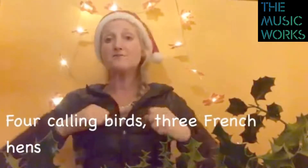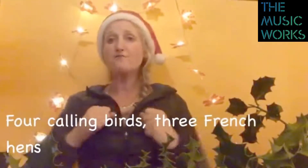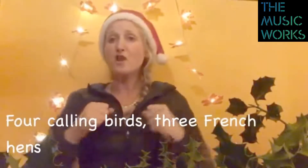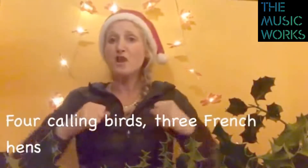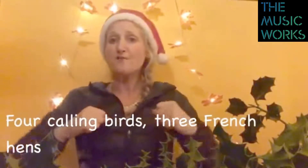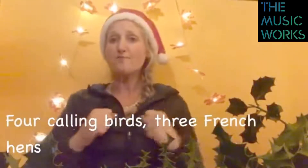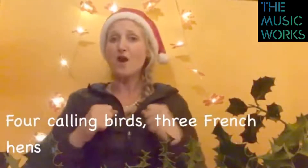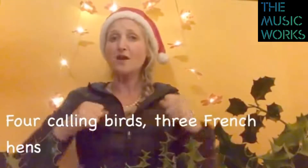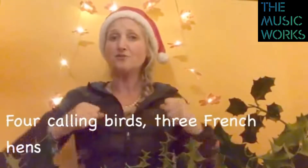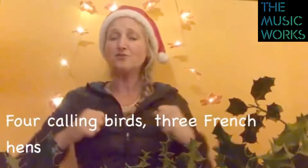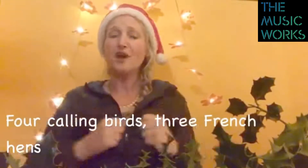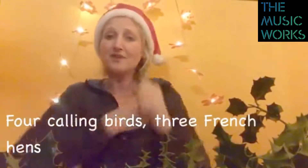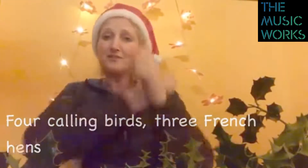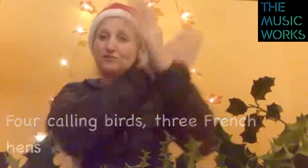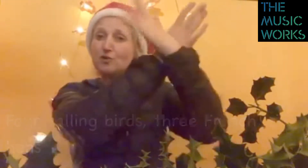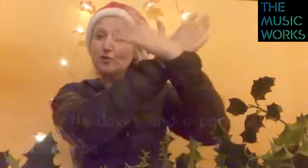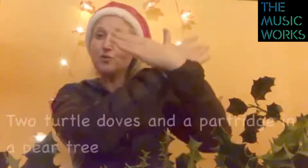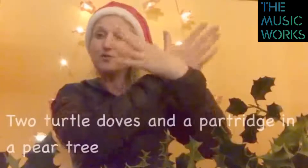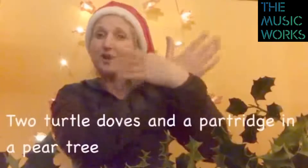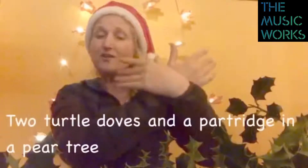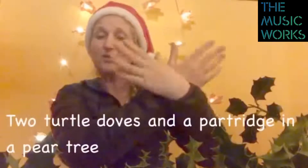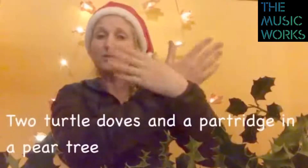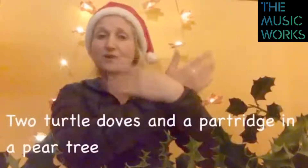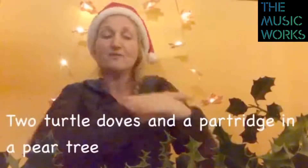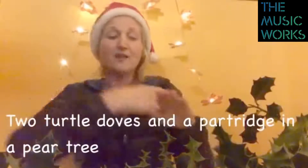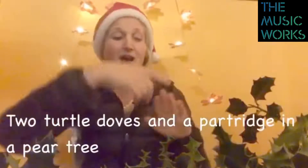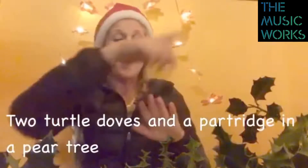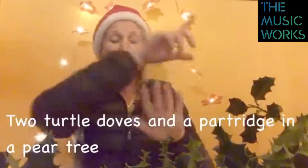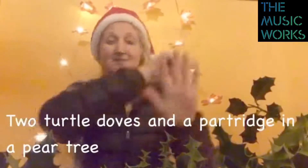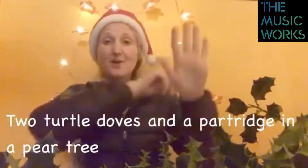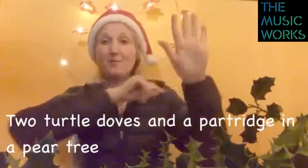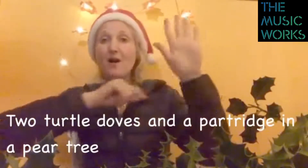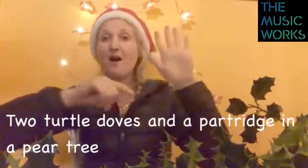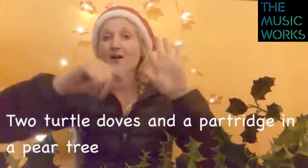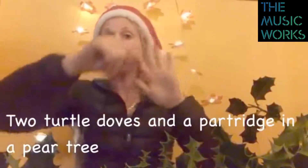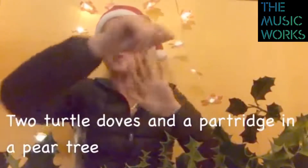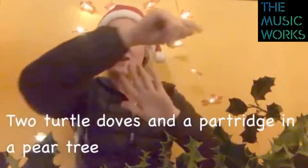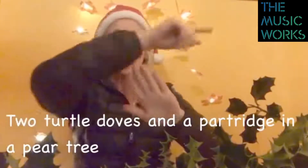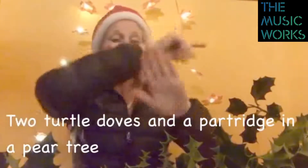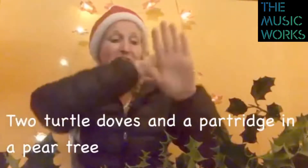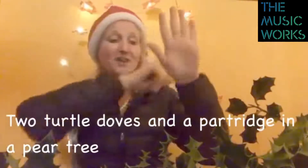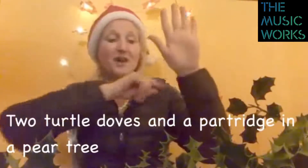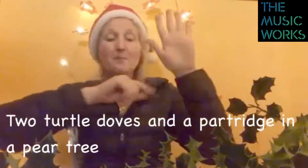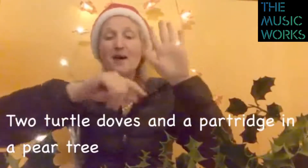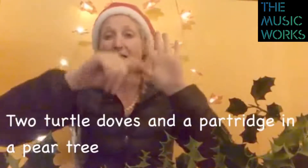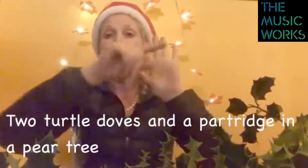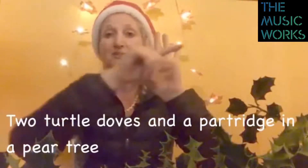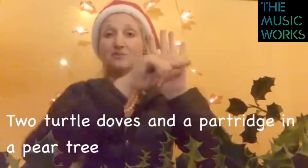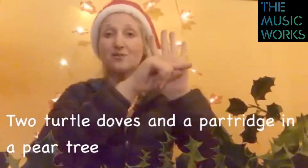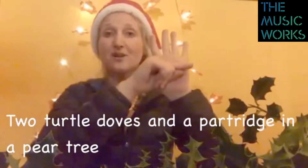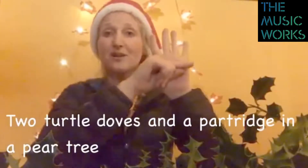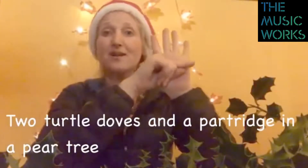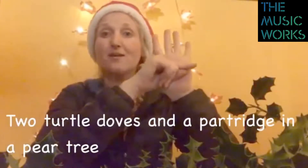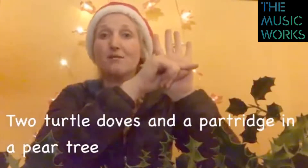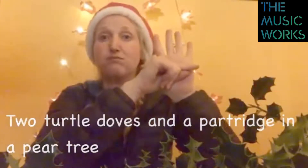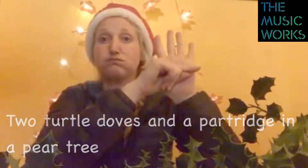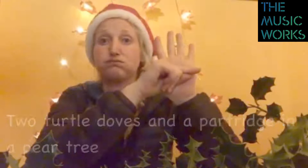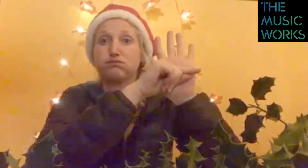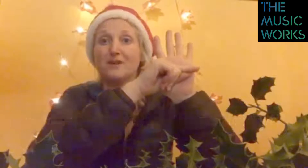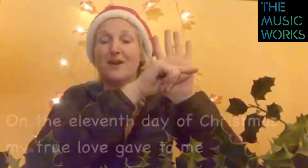three French hens, two turtle doves, and a partridge in a pear tree. On